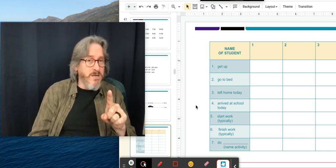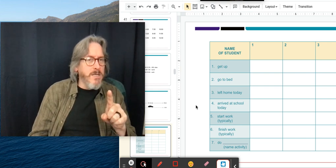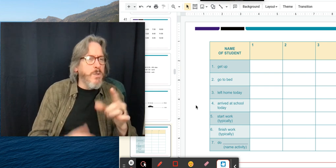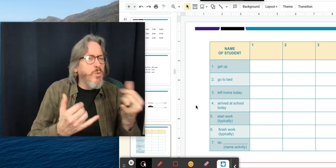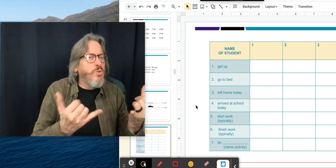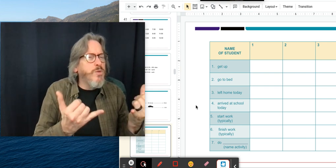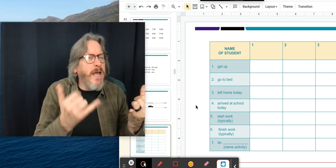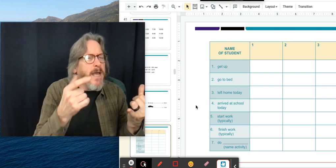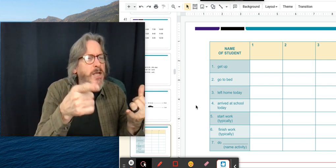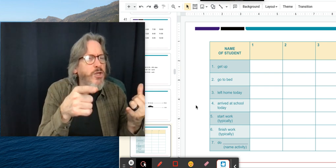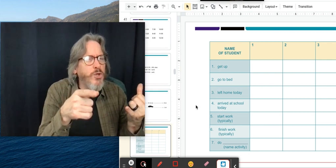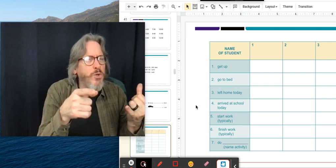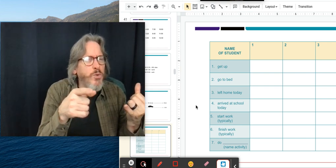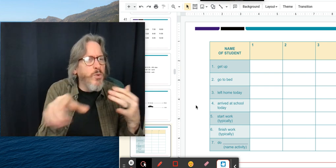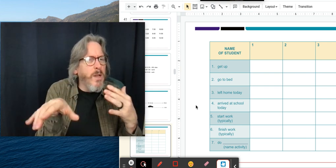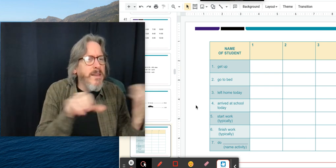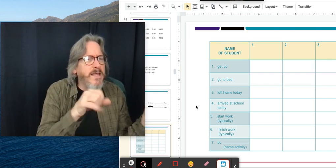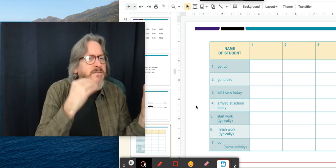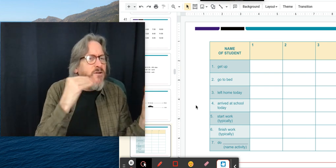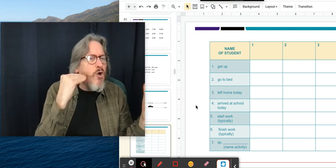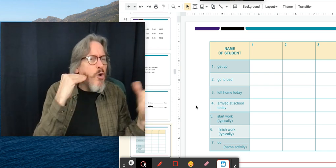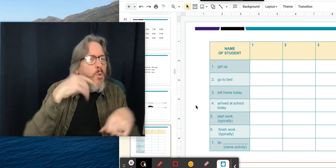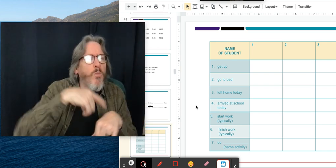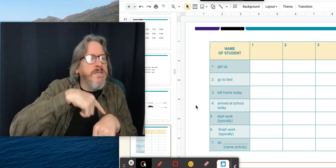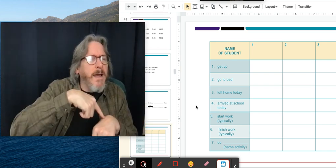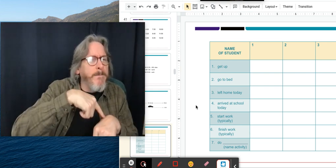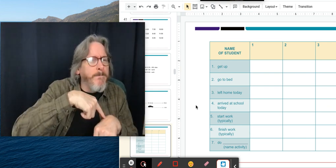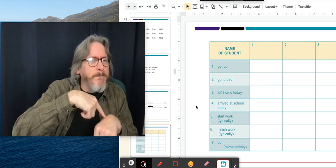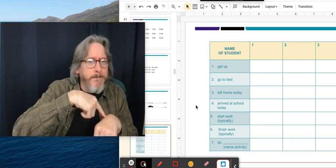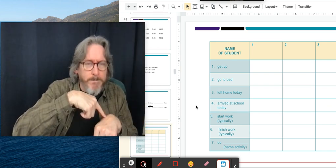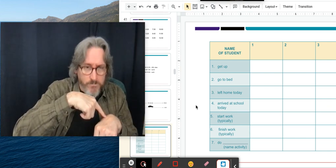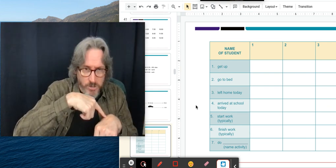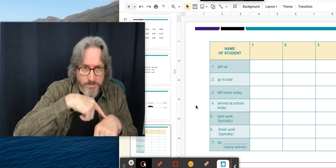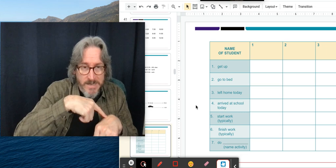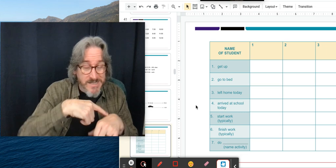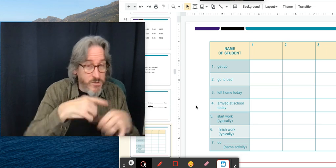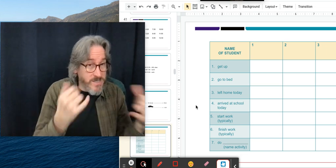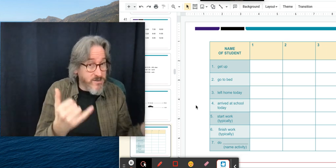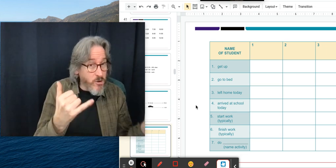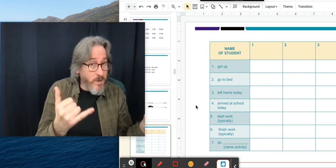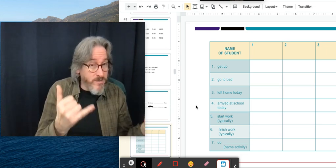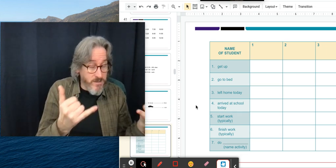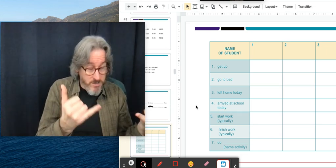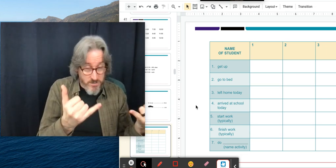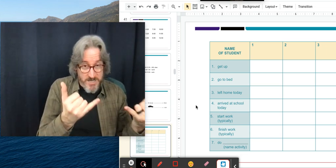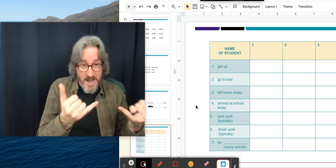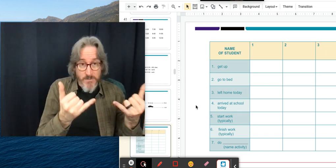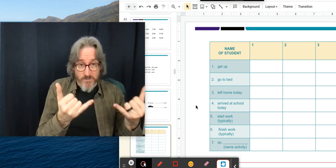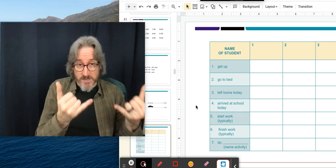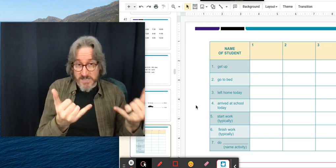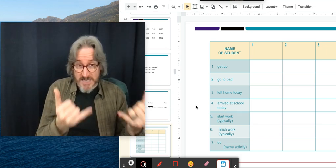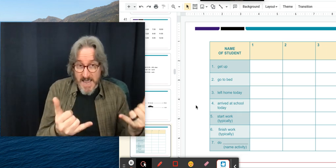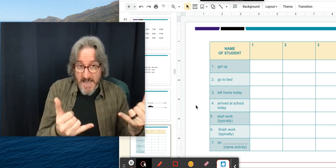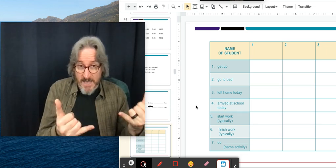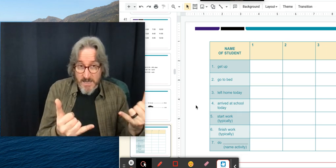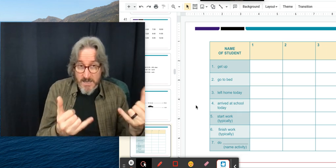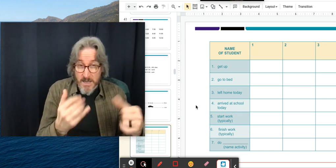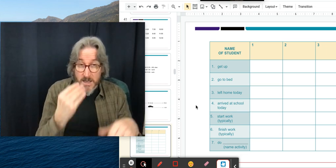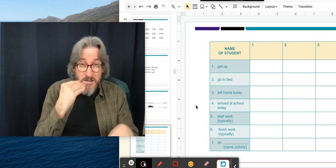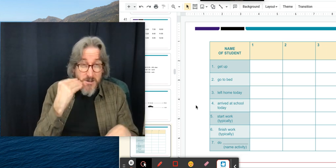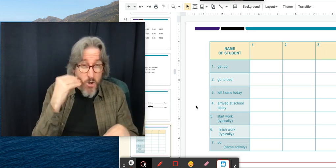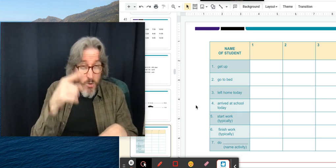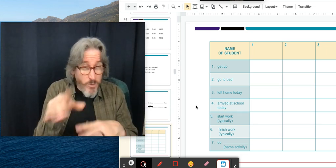structure, today you leave home what time, right? So we'd start with the time reference.